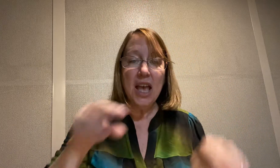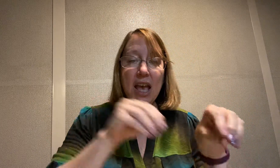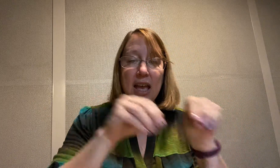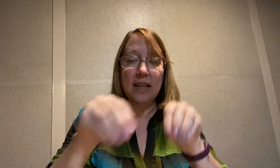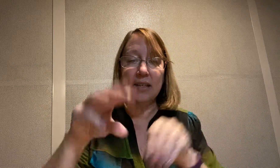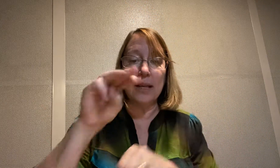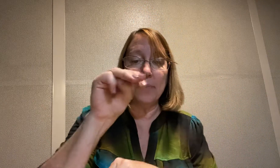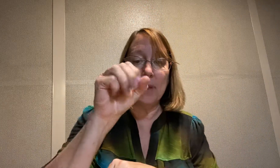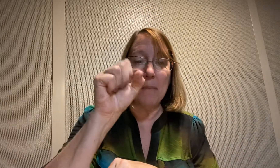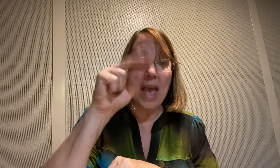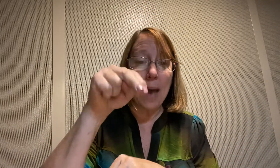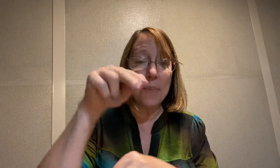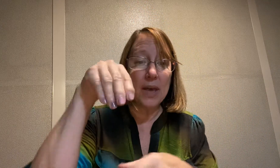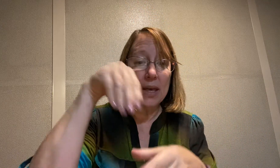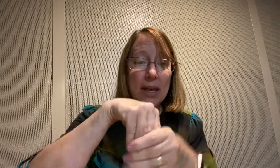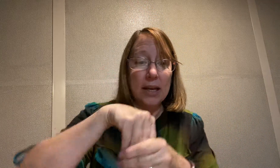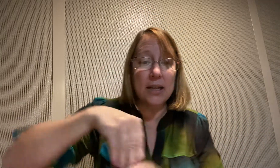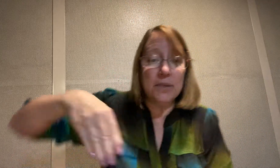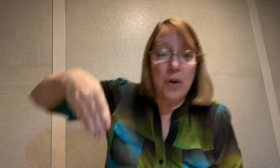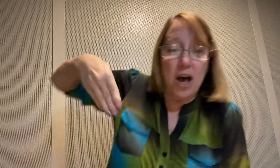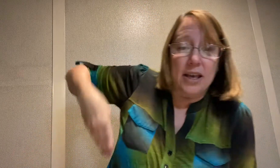He slipped the map in his pocket